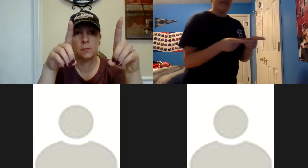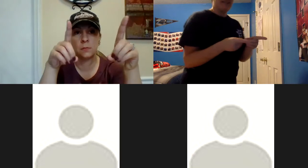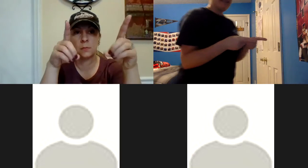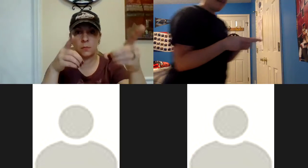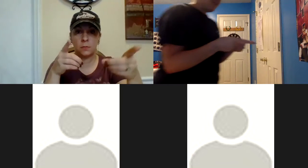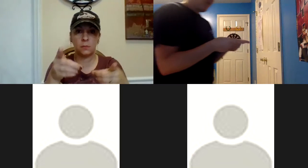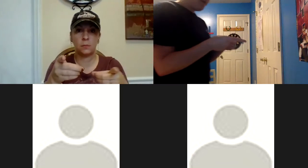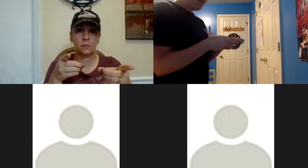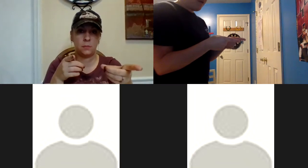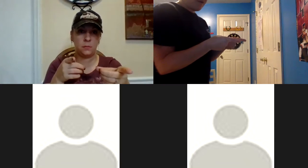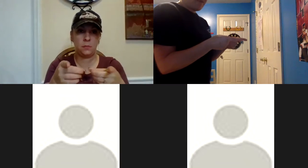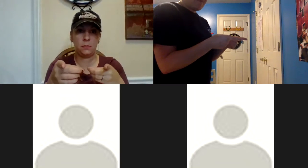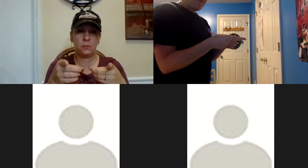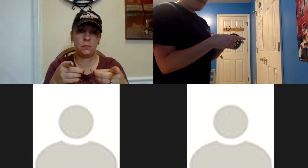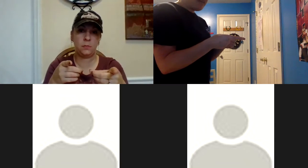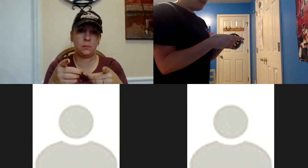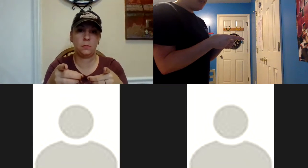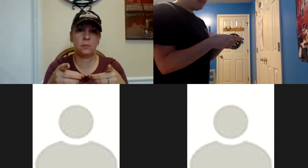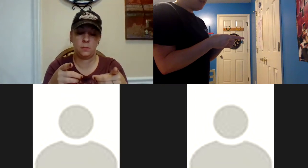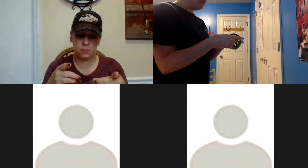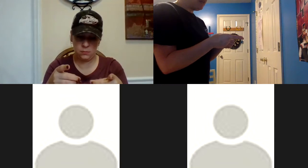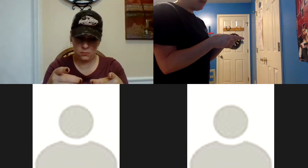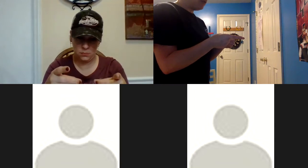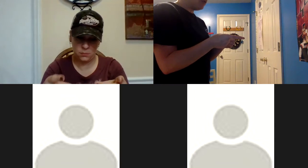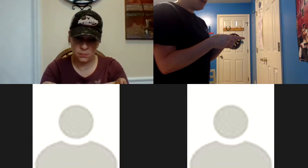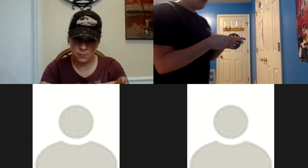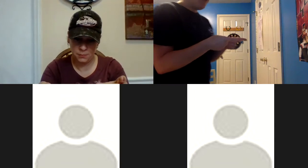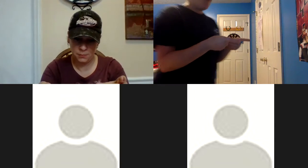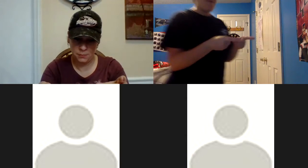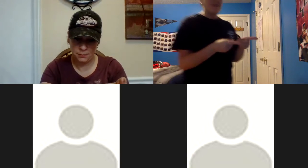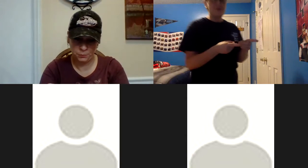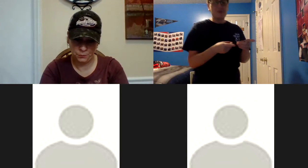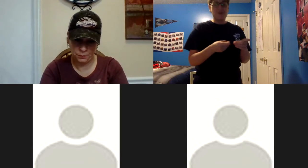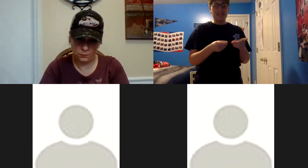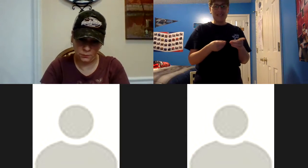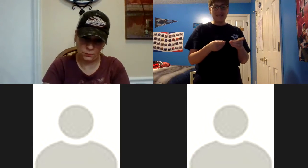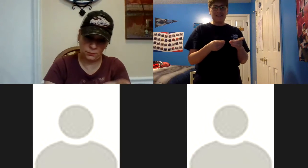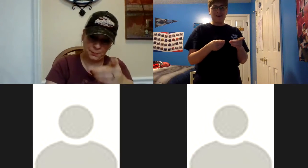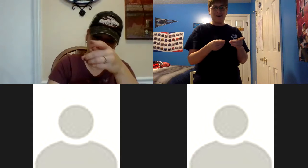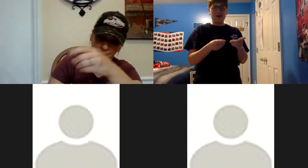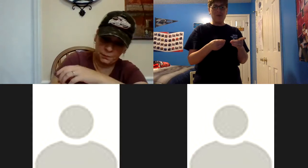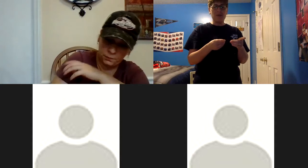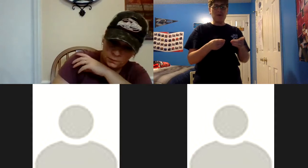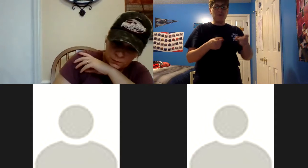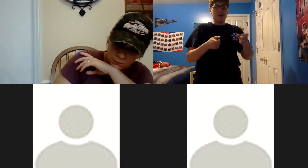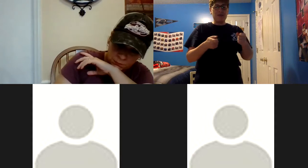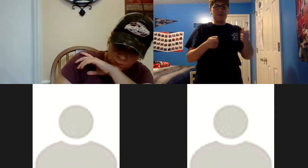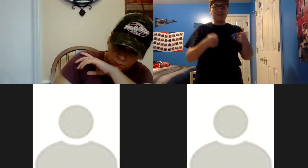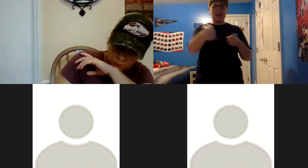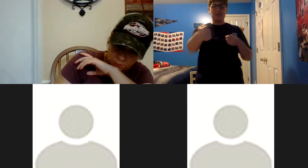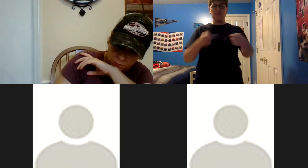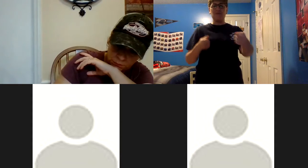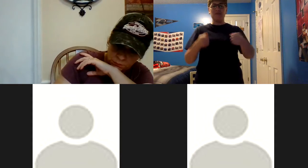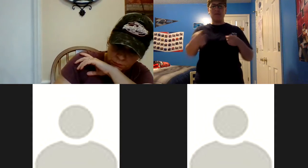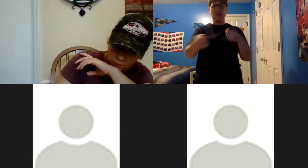like, I described it on the video that it's almost like you remember the one kid on Home Alone where he